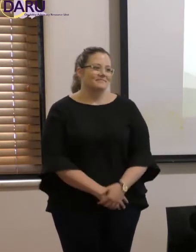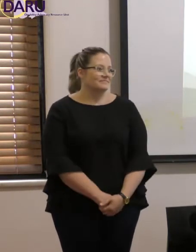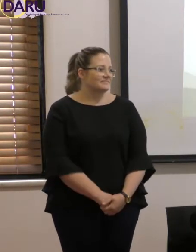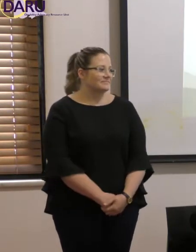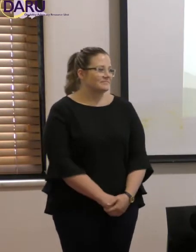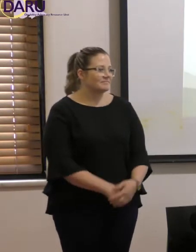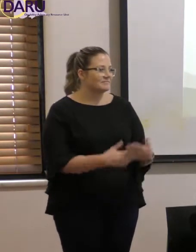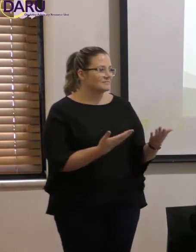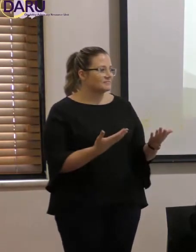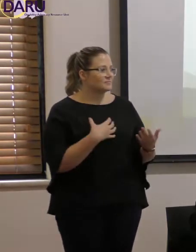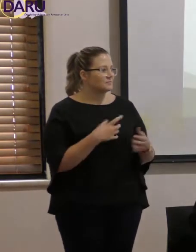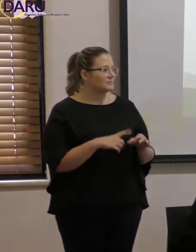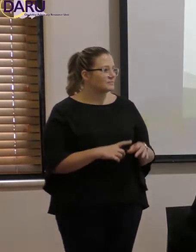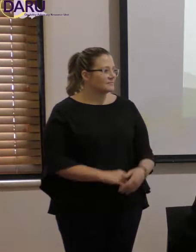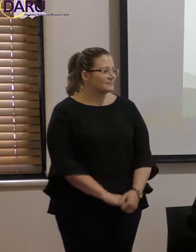I think there's...